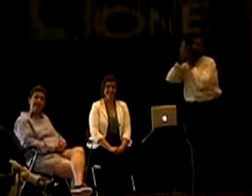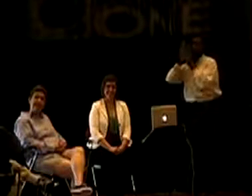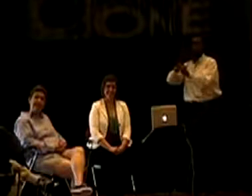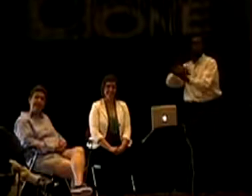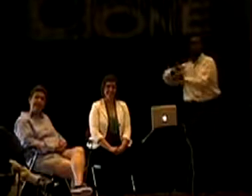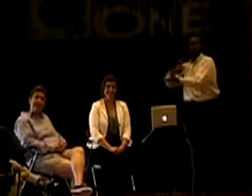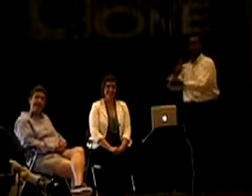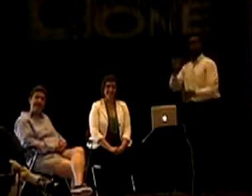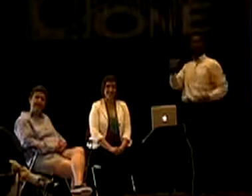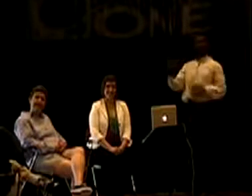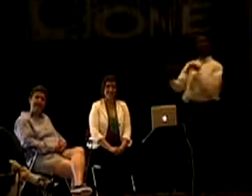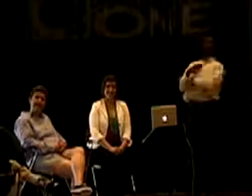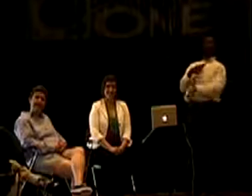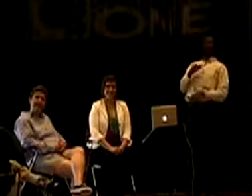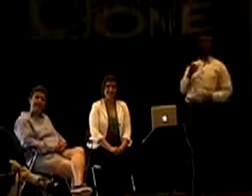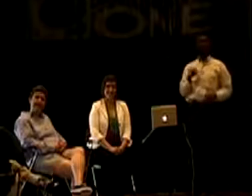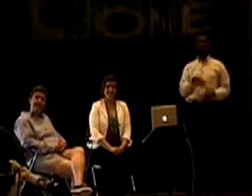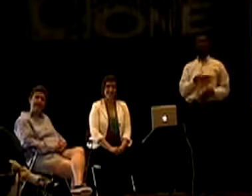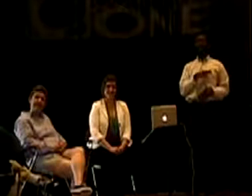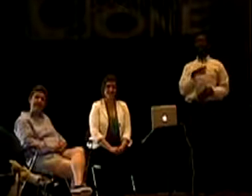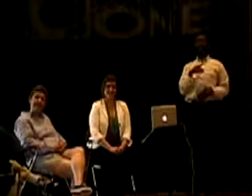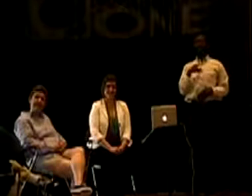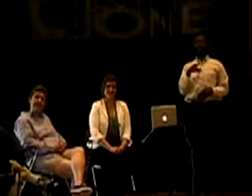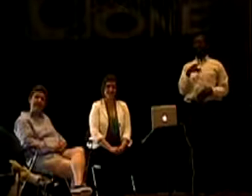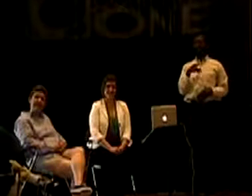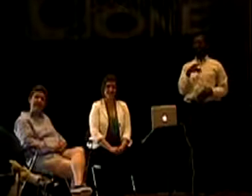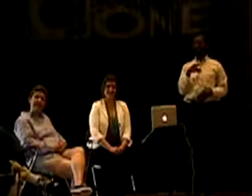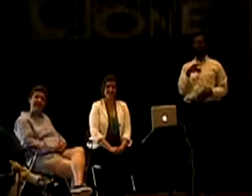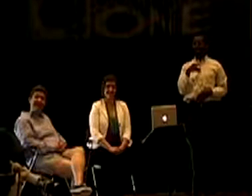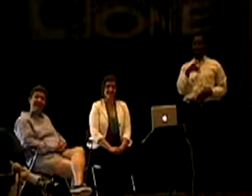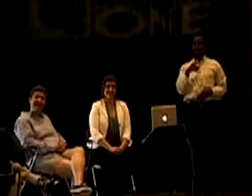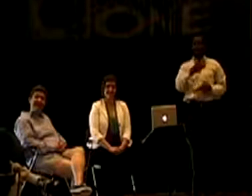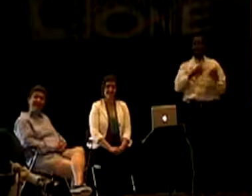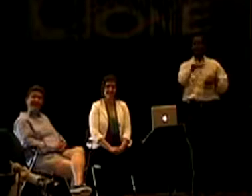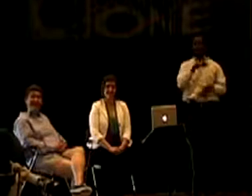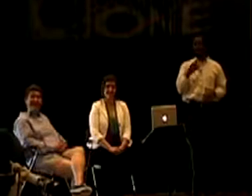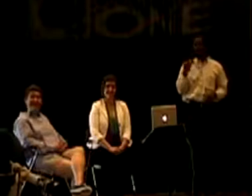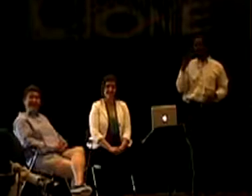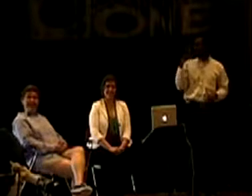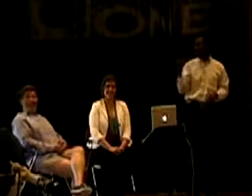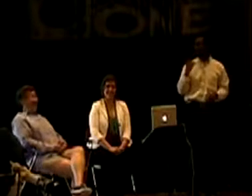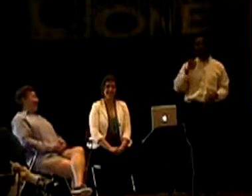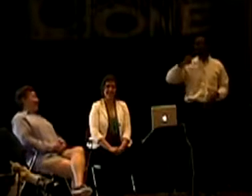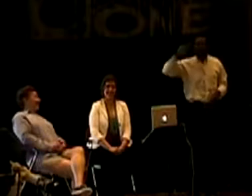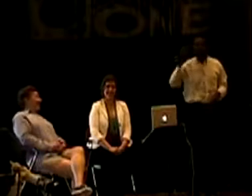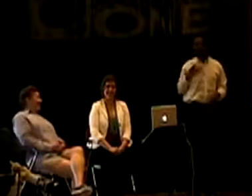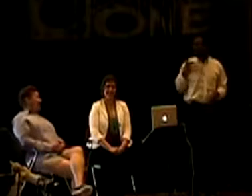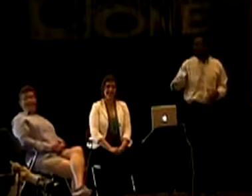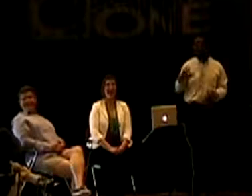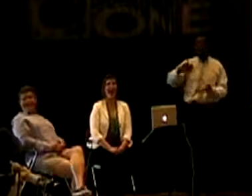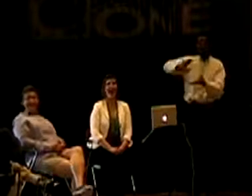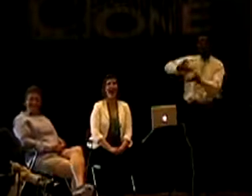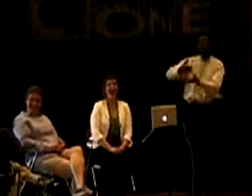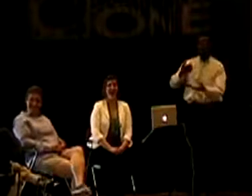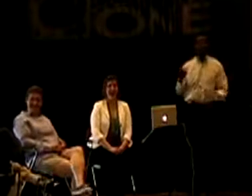music. And hearing people love music. And everyone's always saying, why don't you deaf